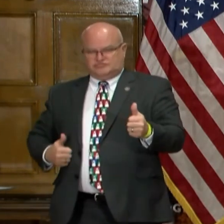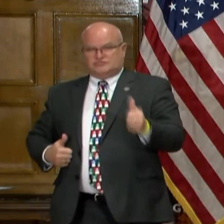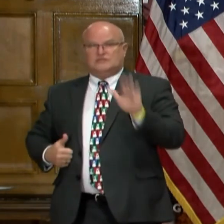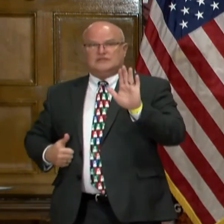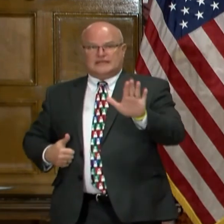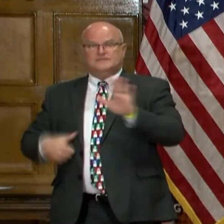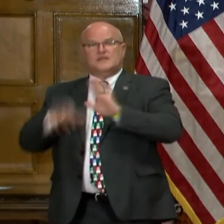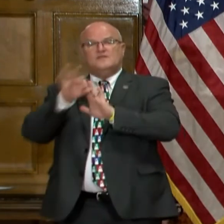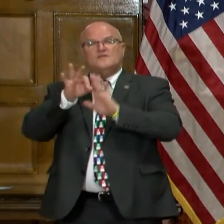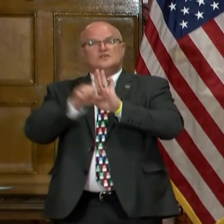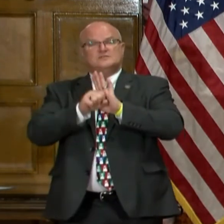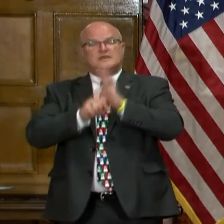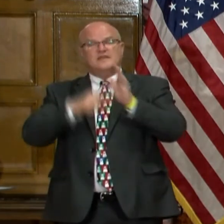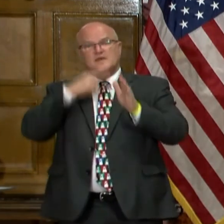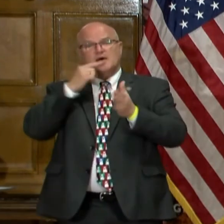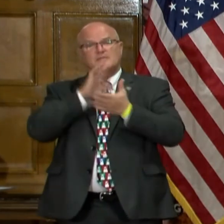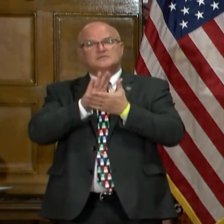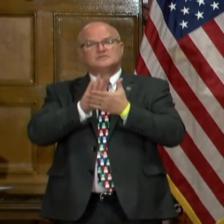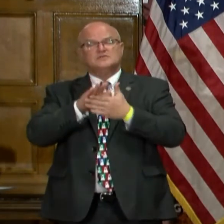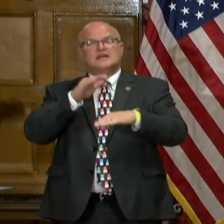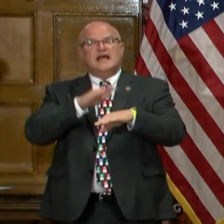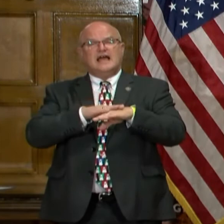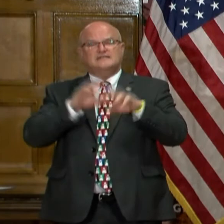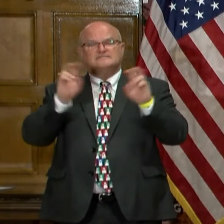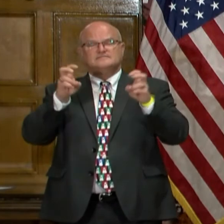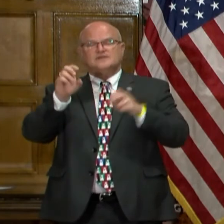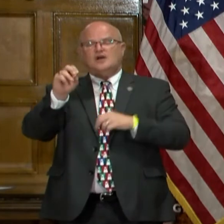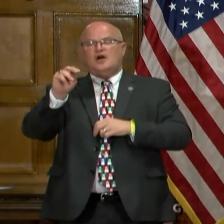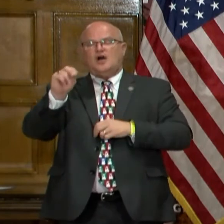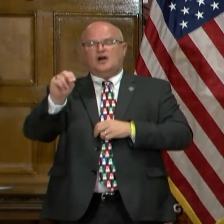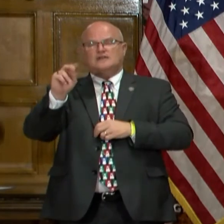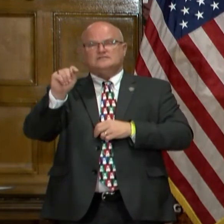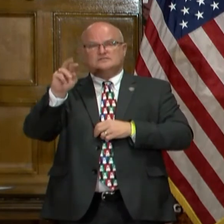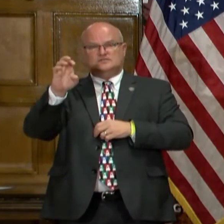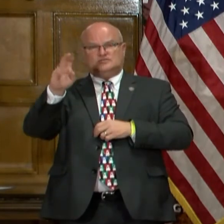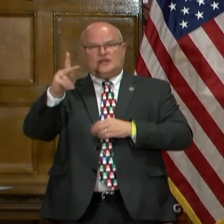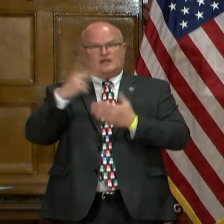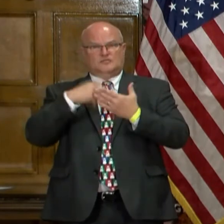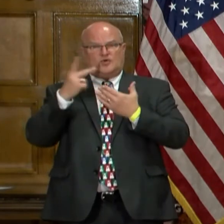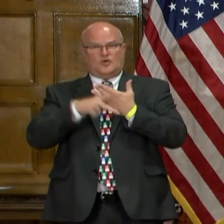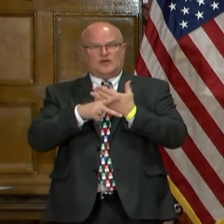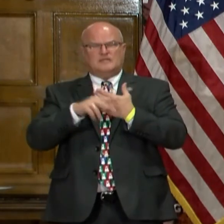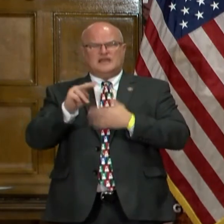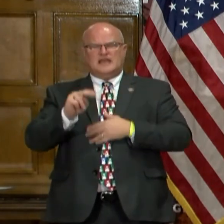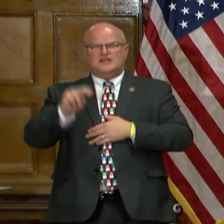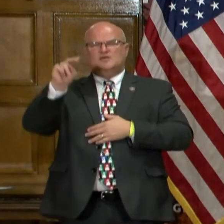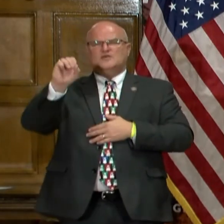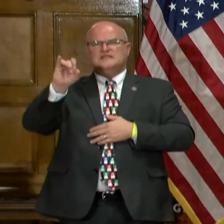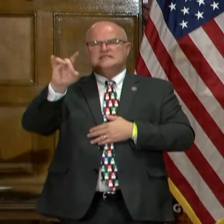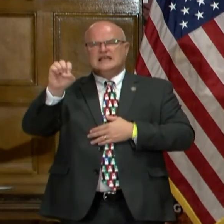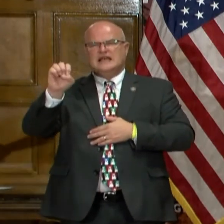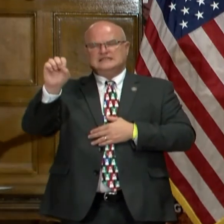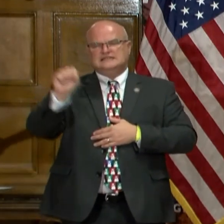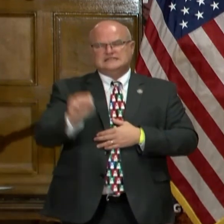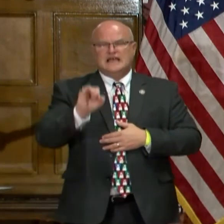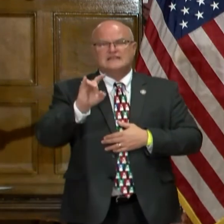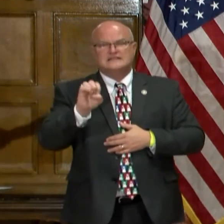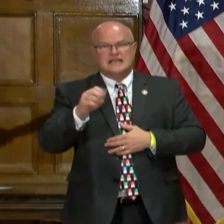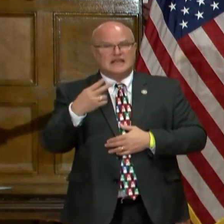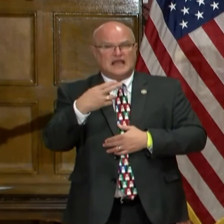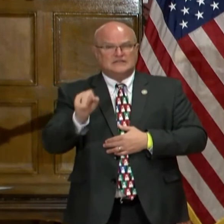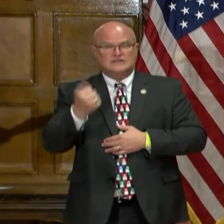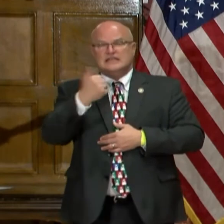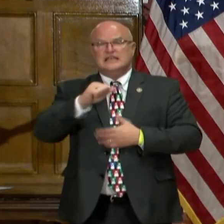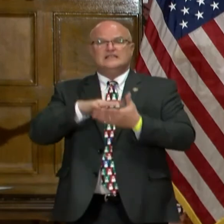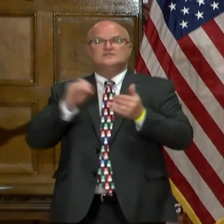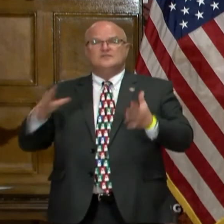Public Schools have developed this On Track program for the students at Northside and Southside High Schools for any